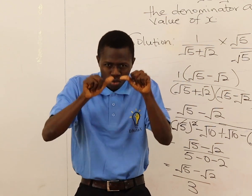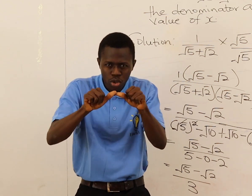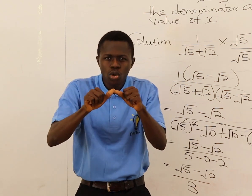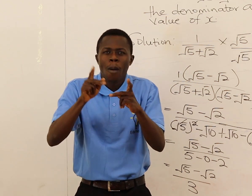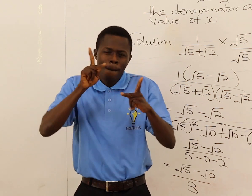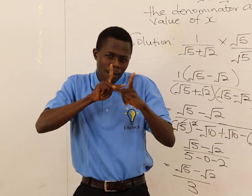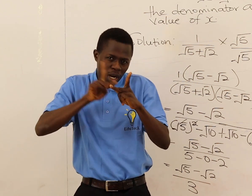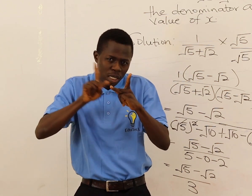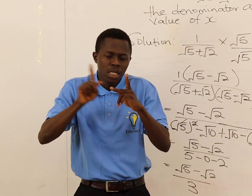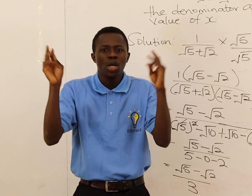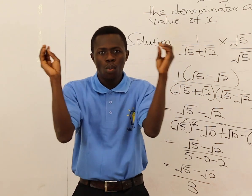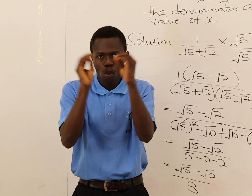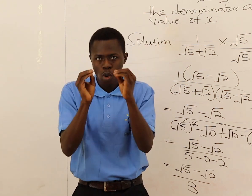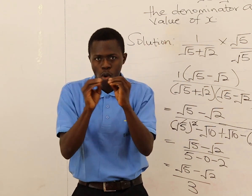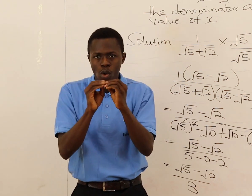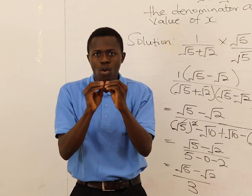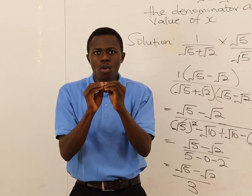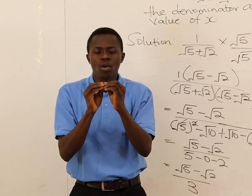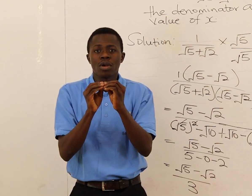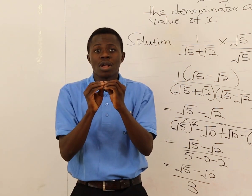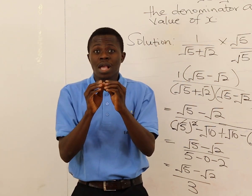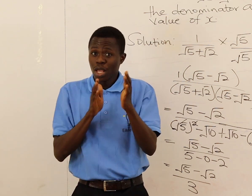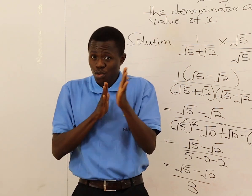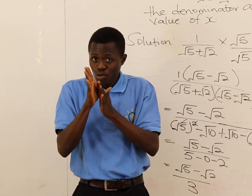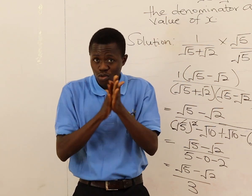And I wish to meet you in another lesson.